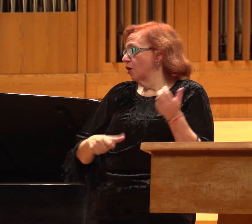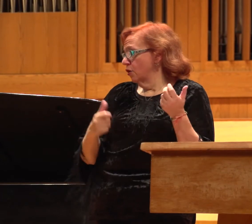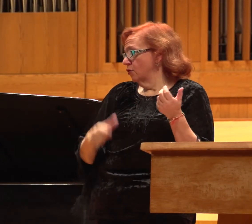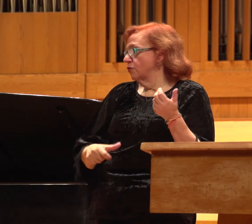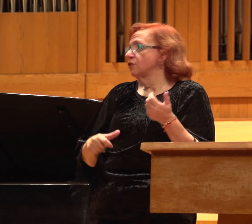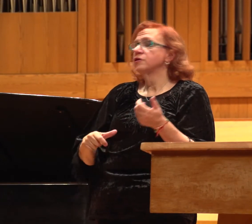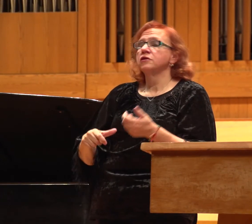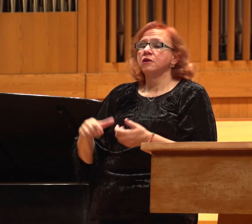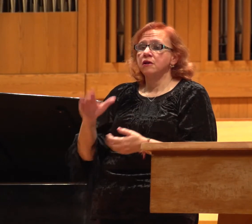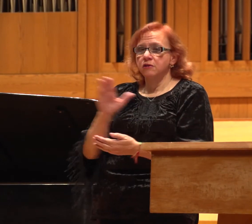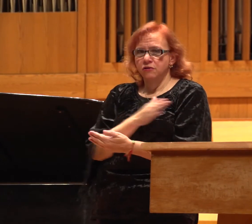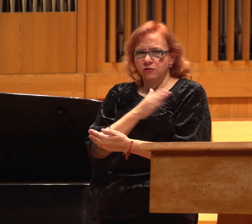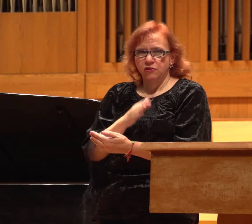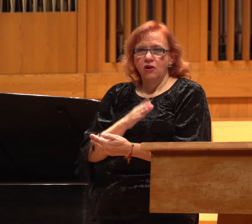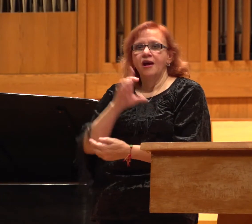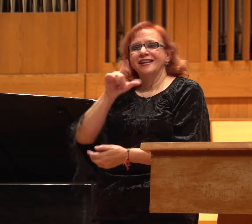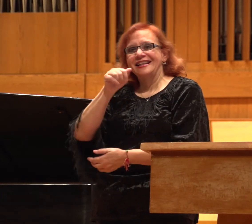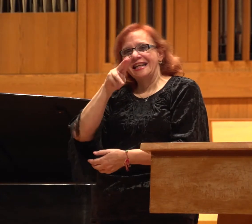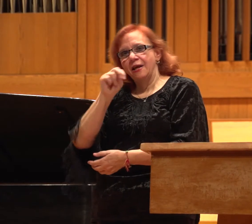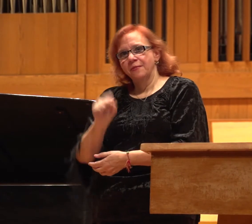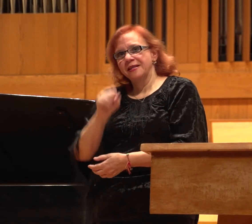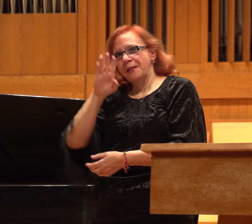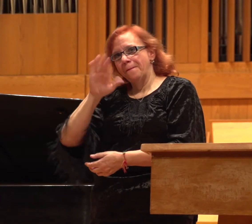version of Demons by Imagine Dragons.